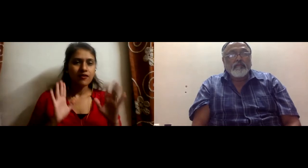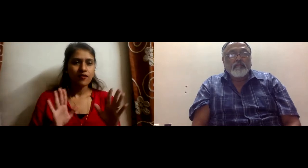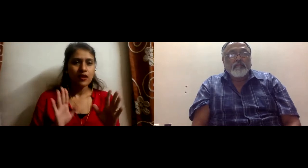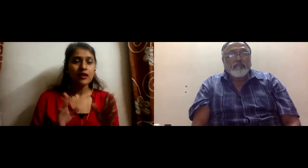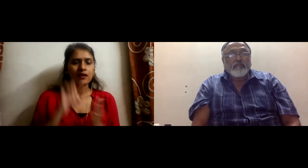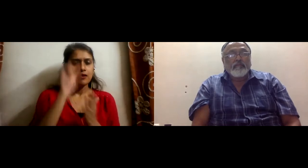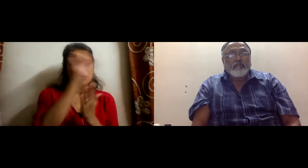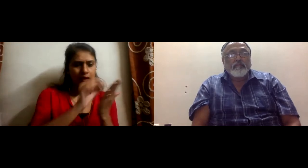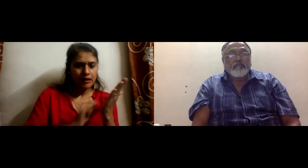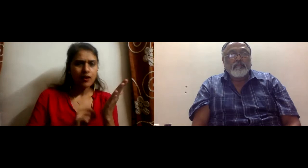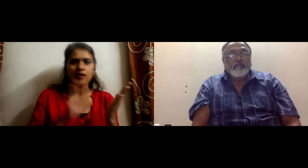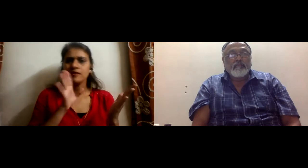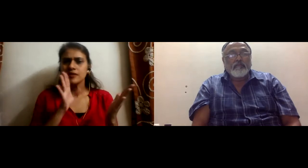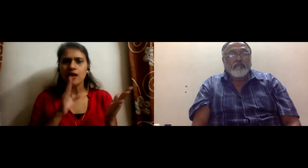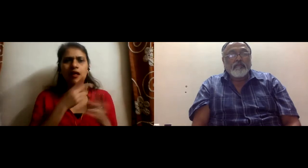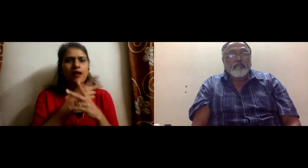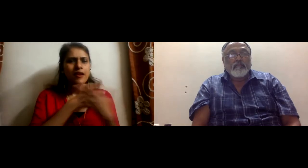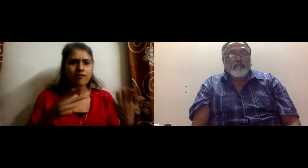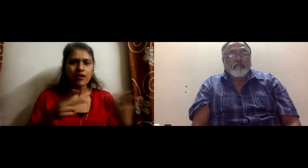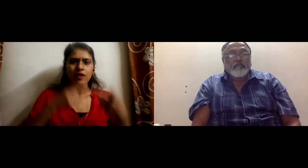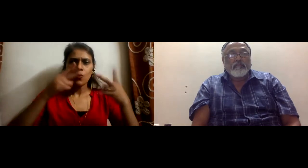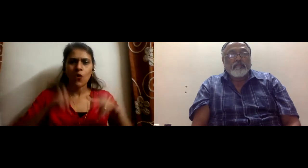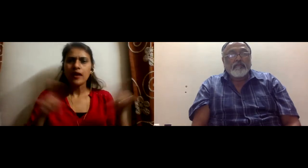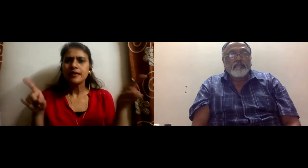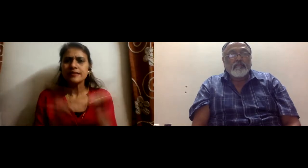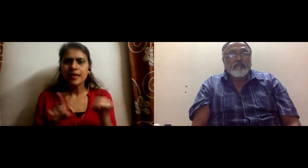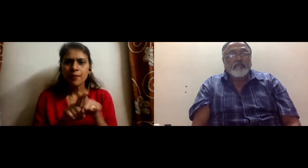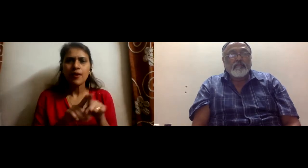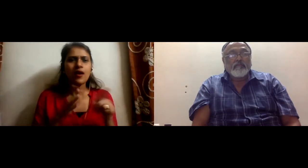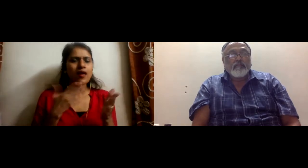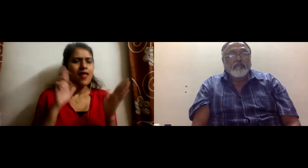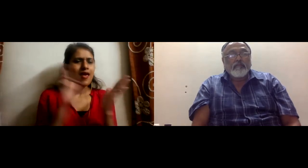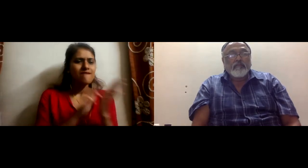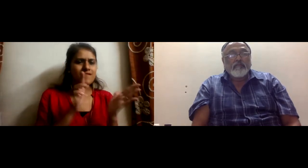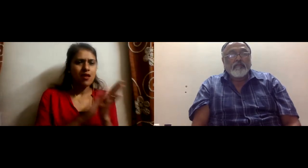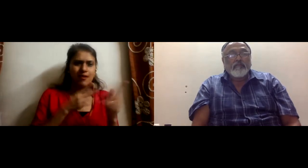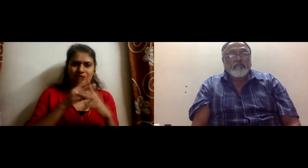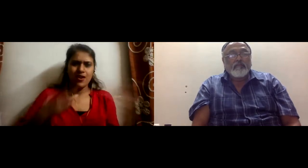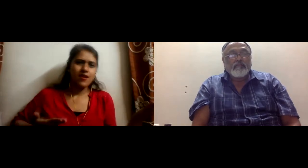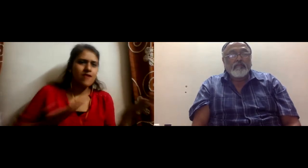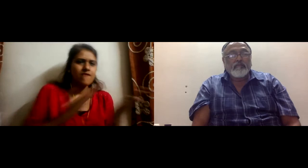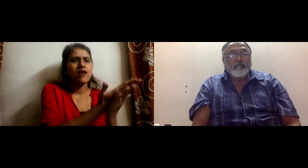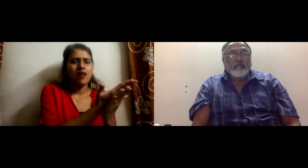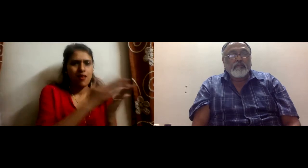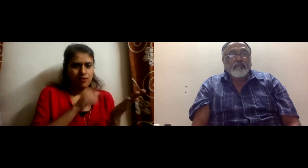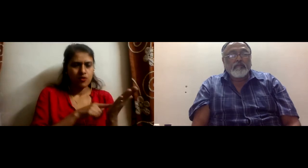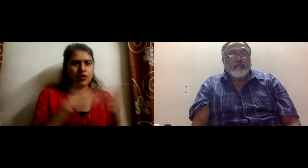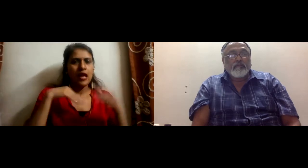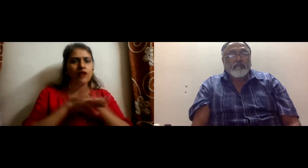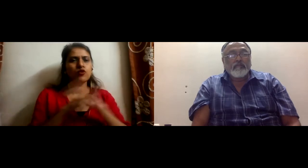statements, replications, rejoinders that we file, affidavits that we file, all documents that we file in the court should be in